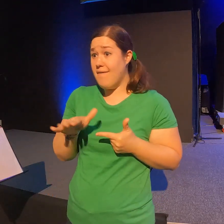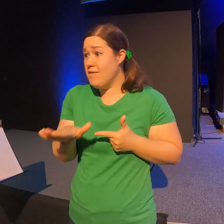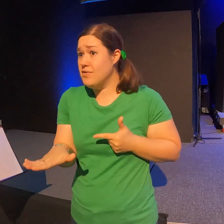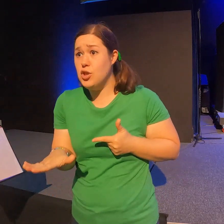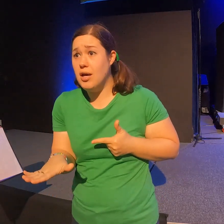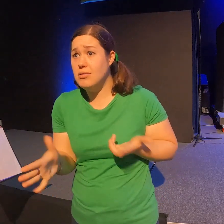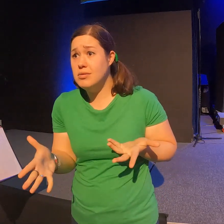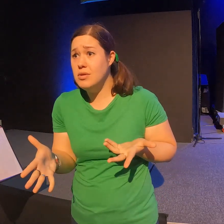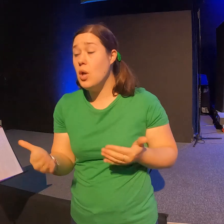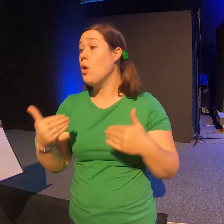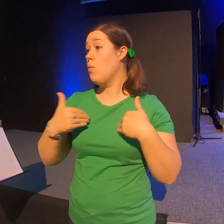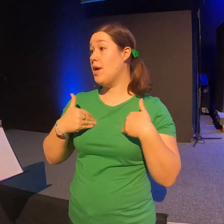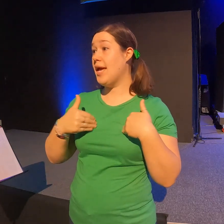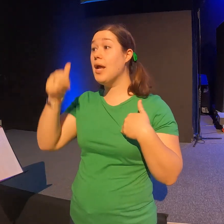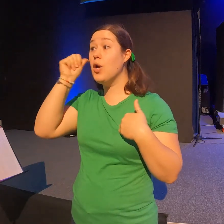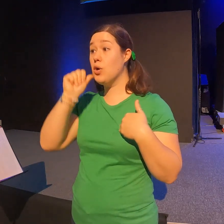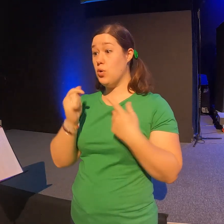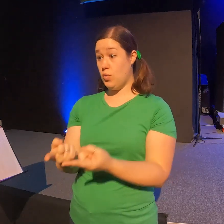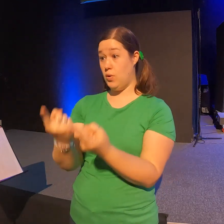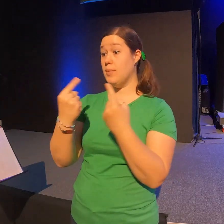come to us, and her name was Dulce.